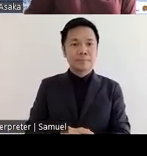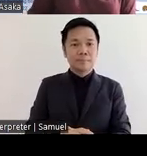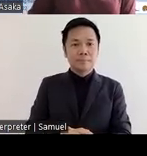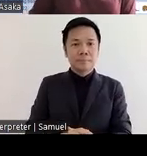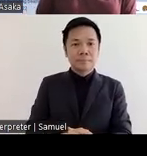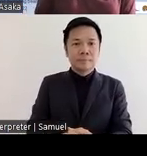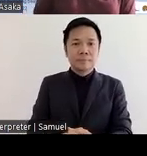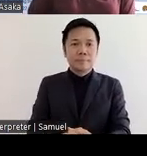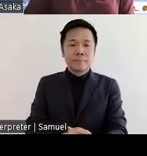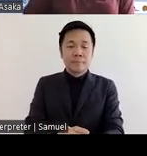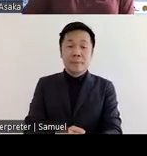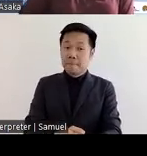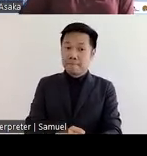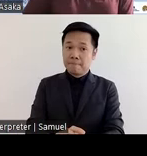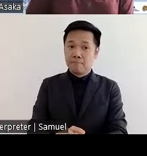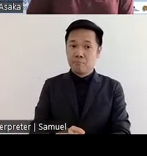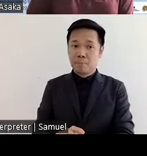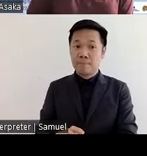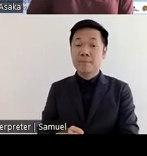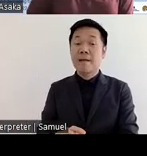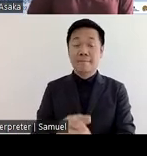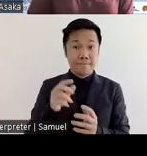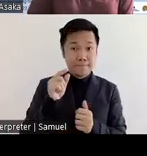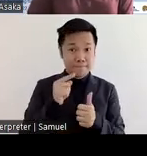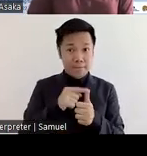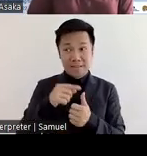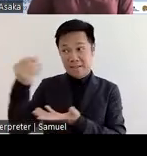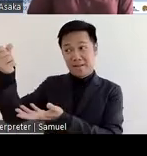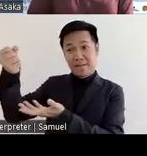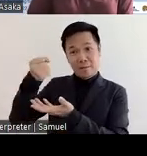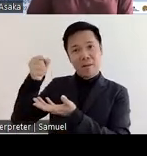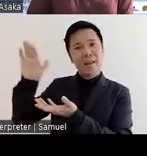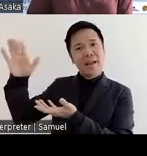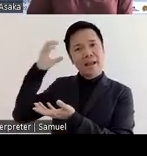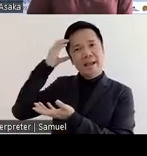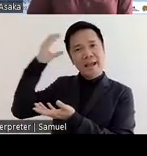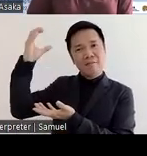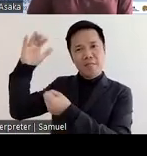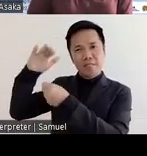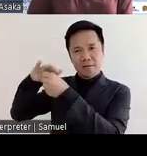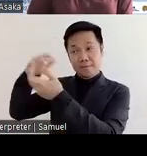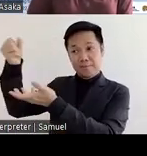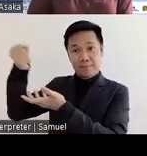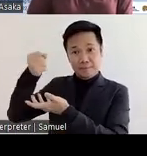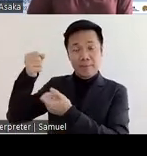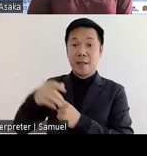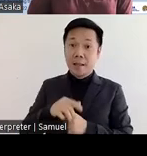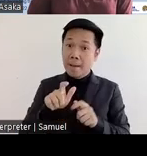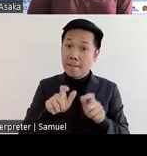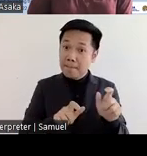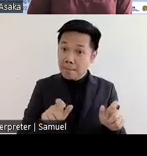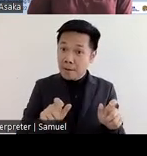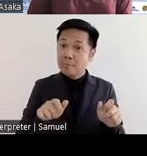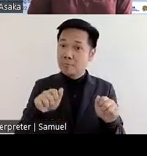The funding people can receive differs based on the local government, but when there is a precedent, people are much more likely to